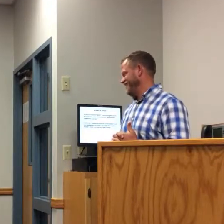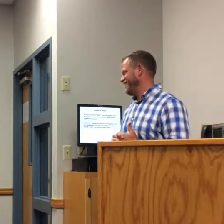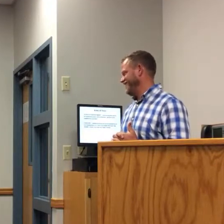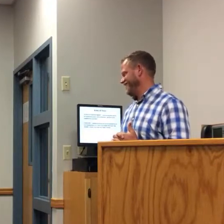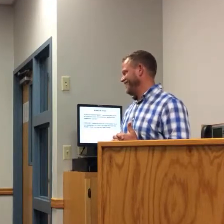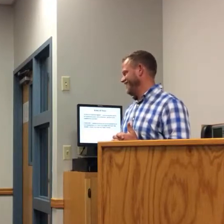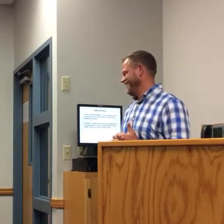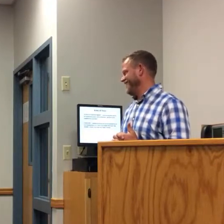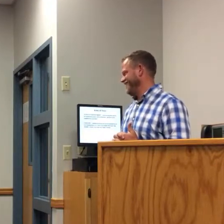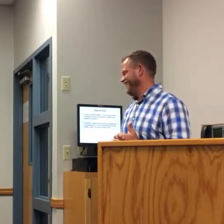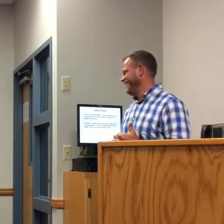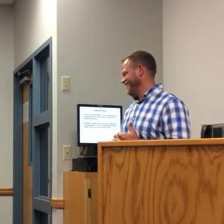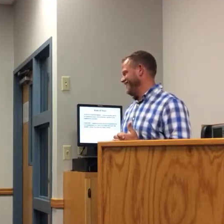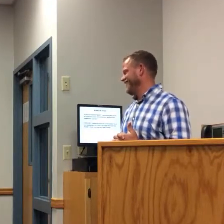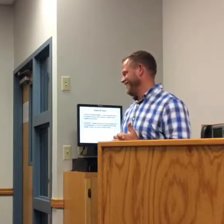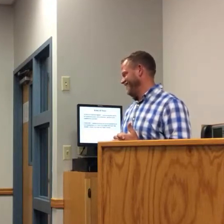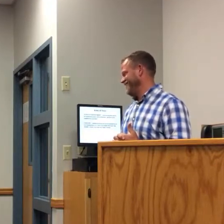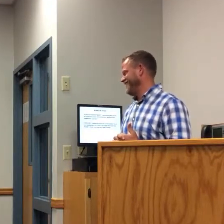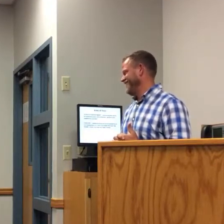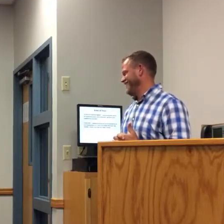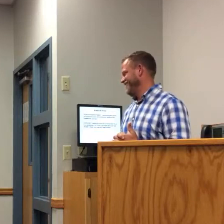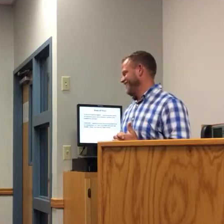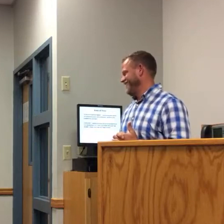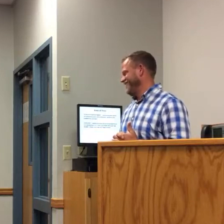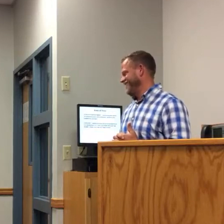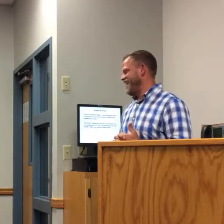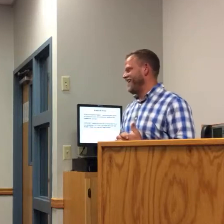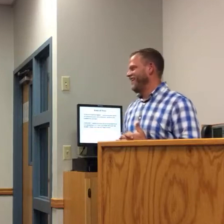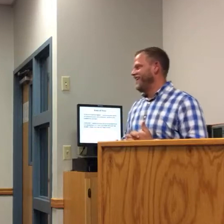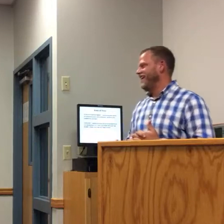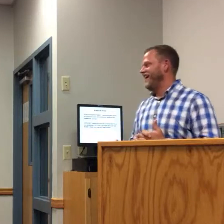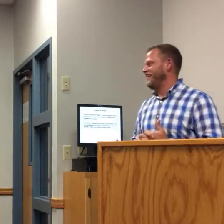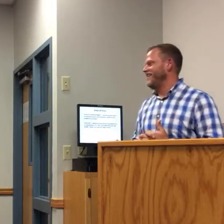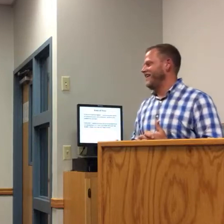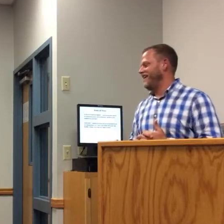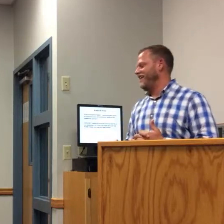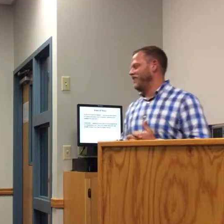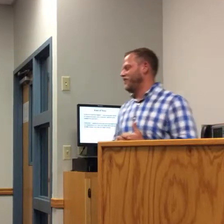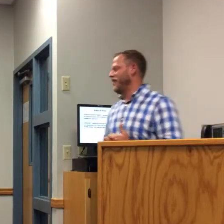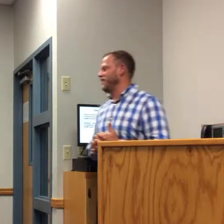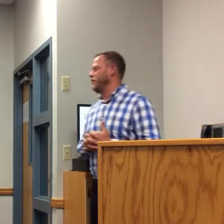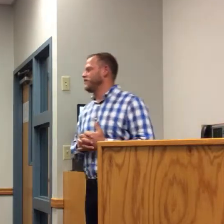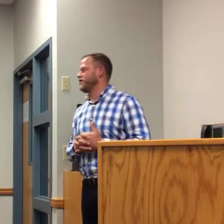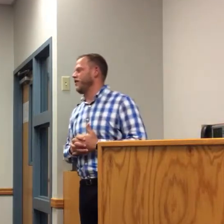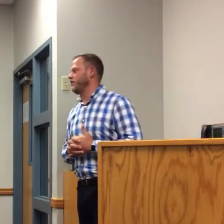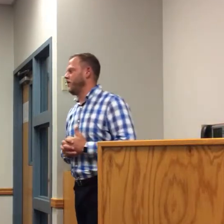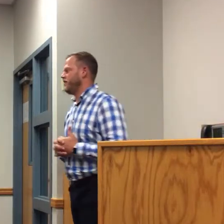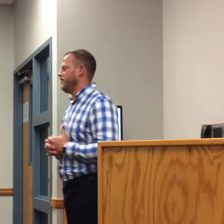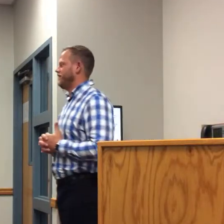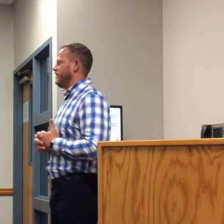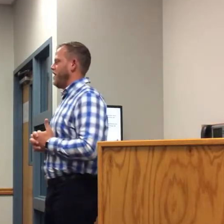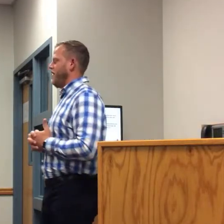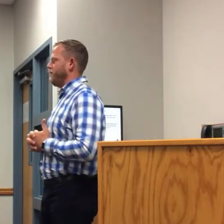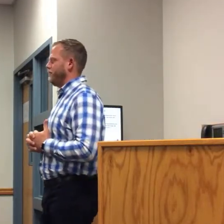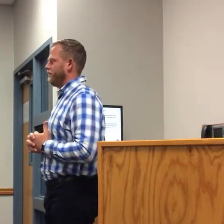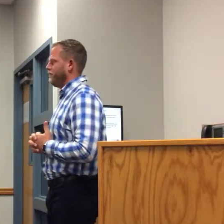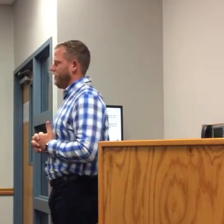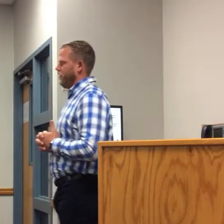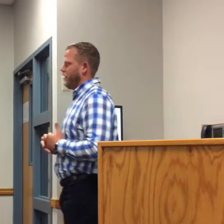pay attention to any of the details, it's mom that's doing it, or et cetera, et cetera. So, yeah, and the thing that we've struggled with